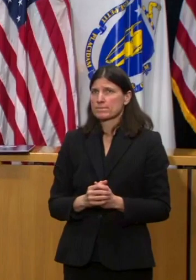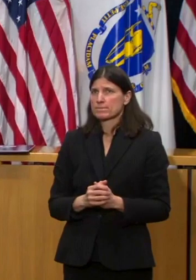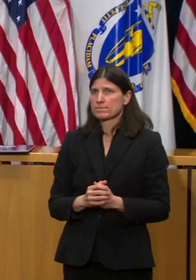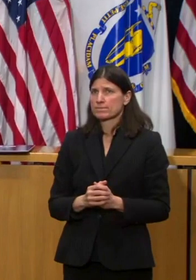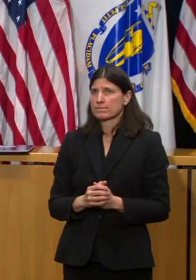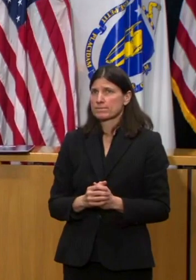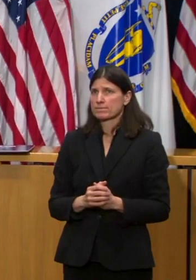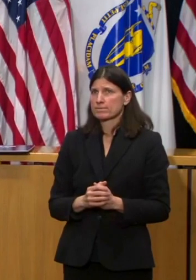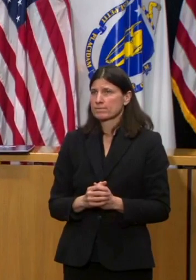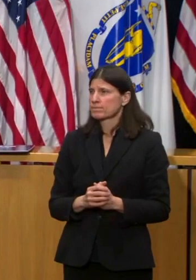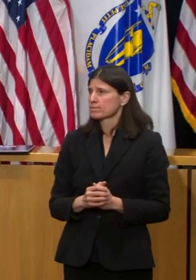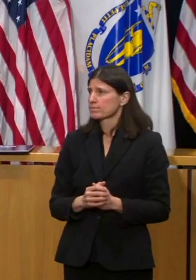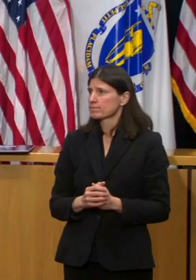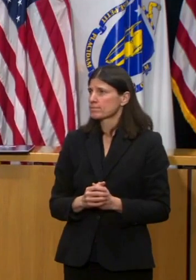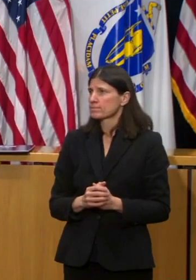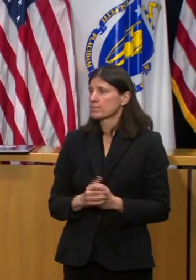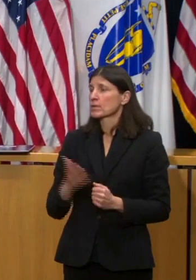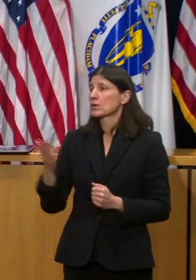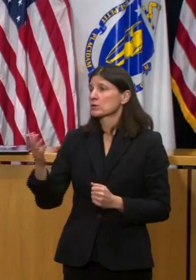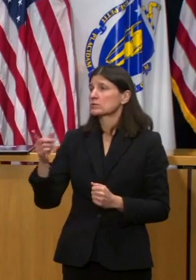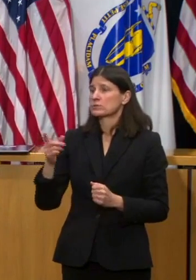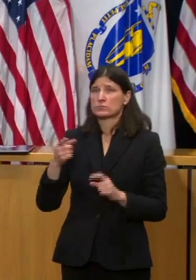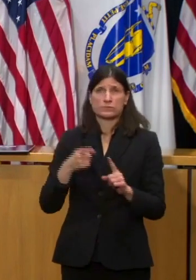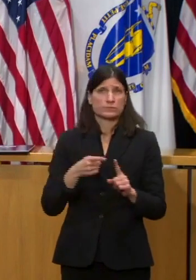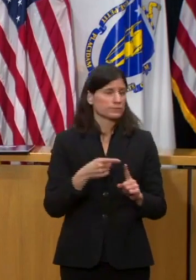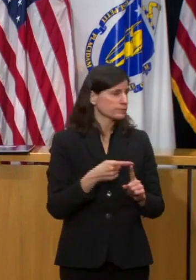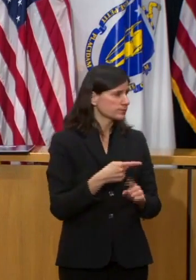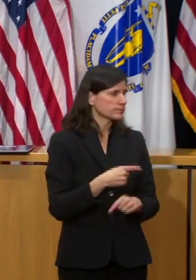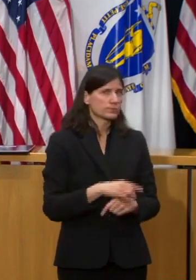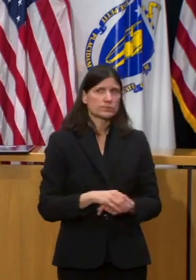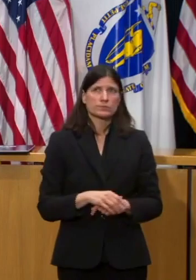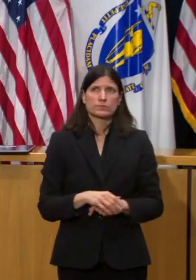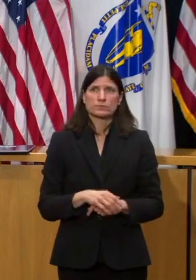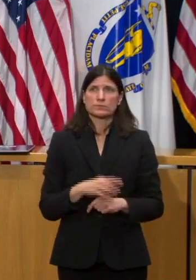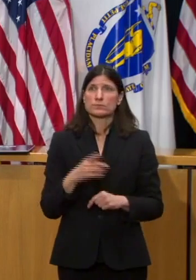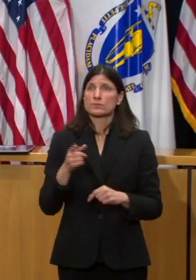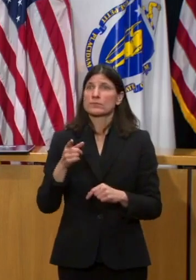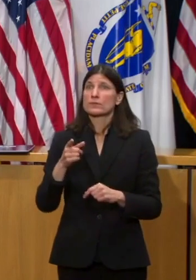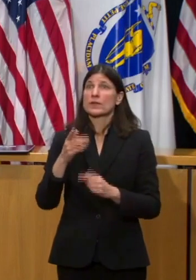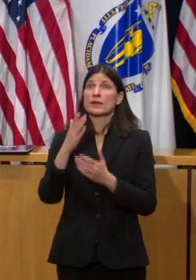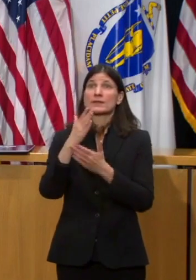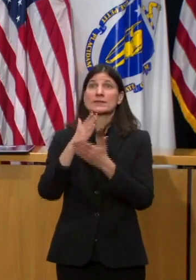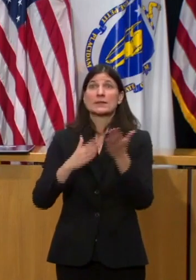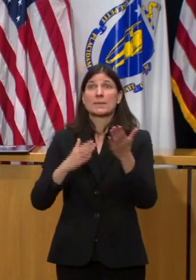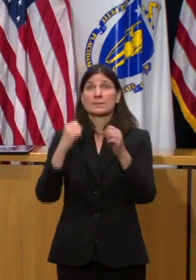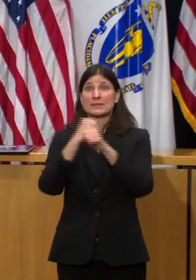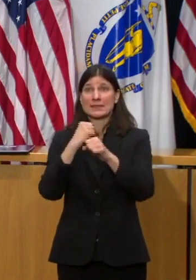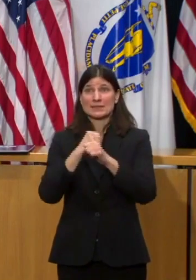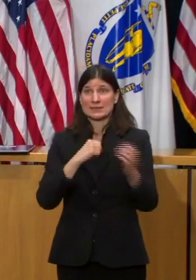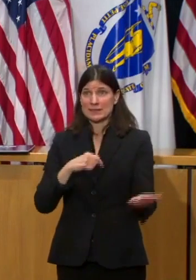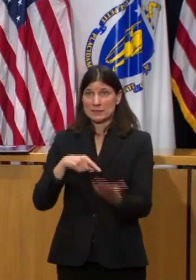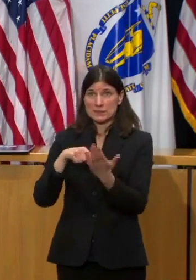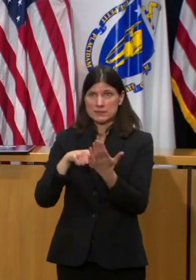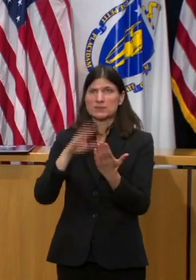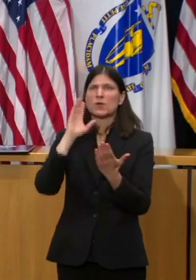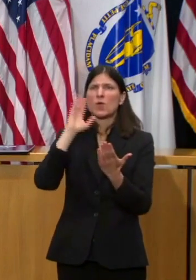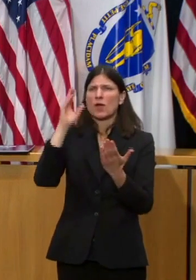some of this county stuff will be up on our public report. Is that tomorrow? Okay.